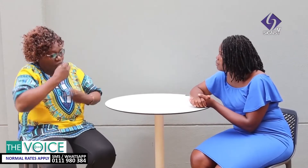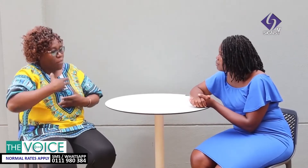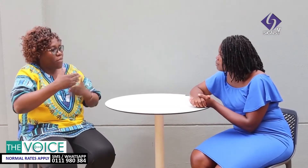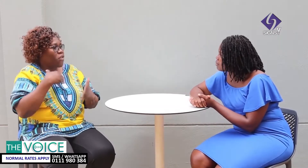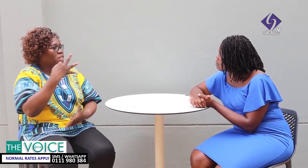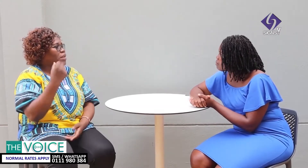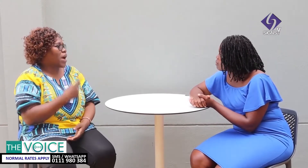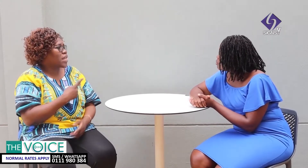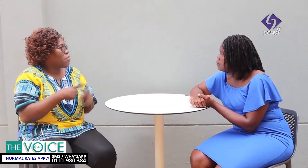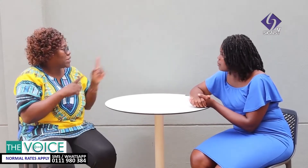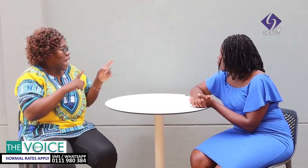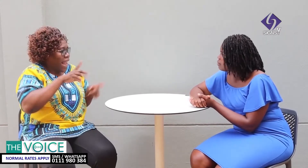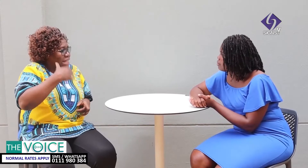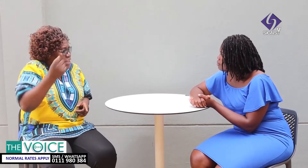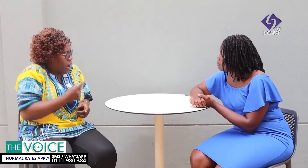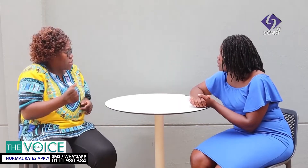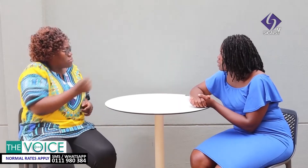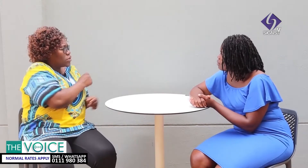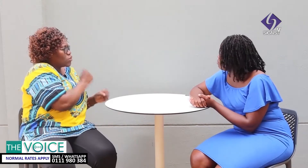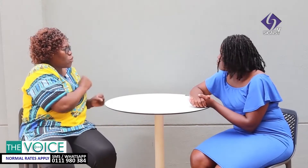was actually going to happen for 3 months.